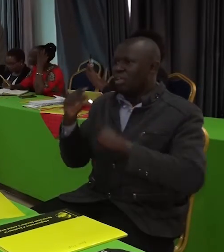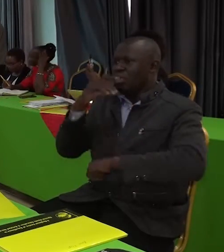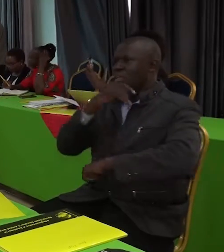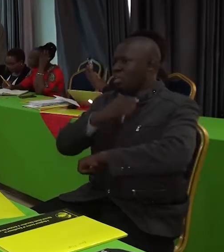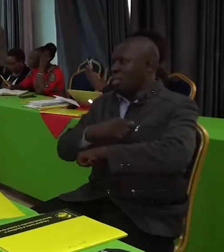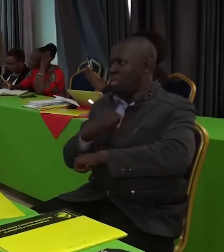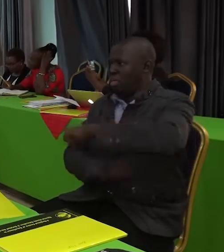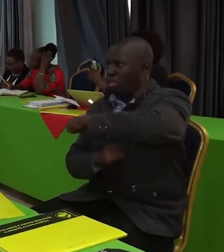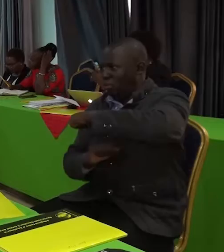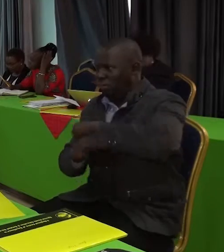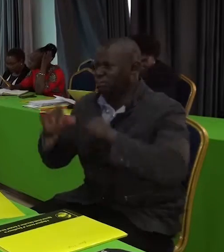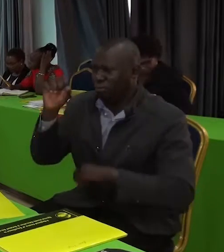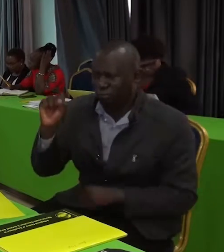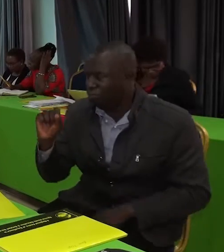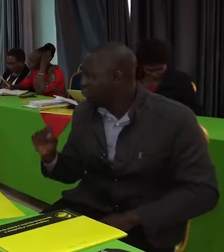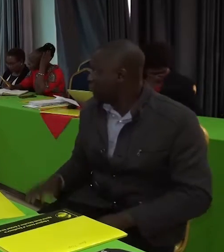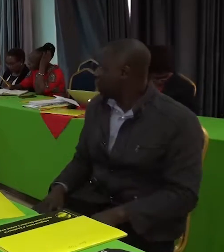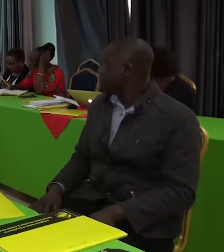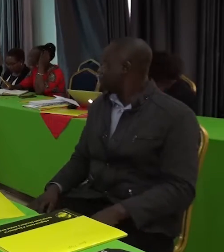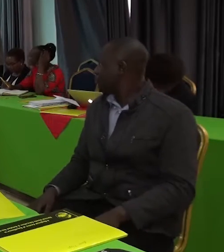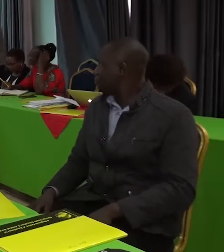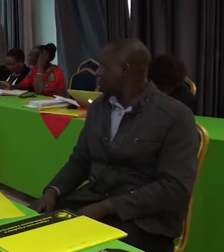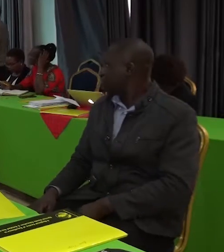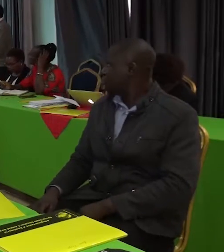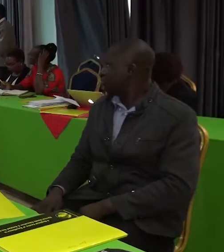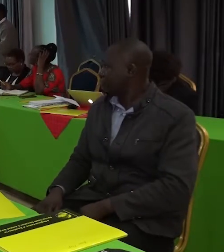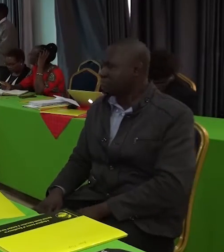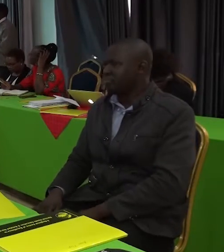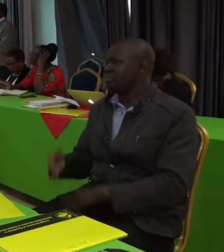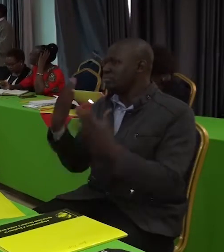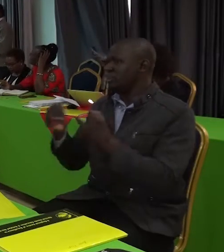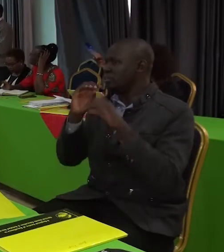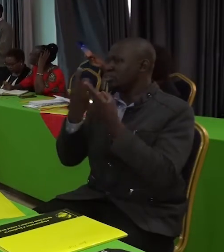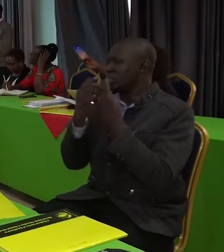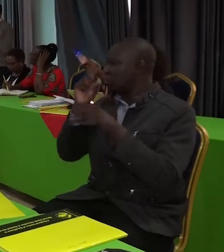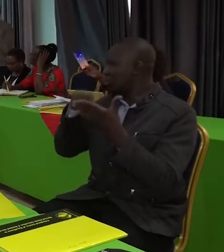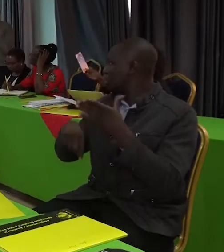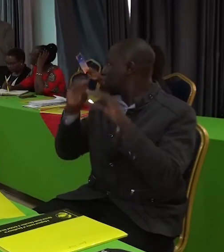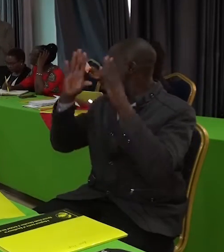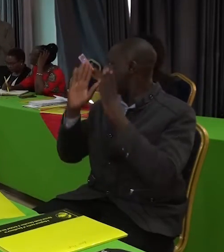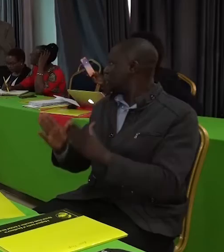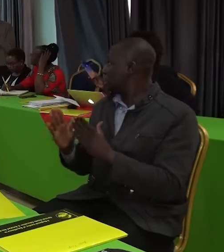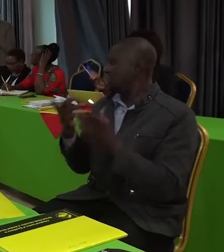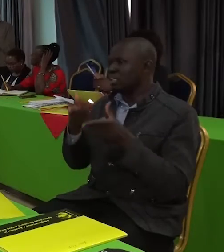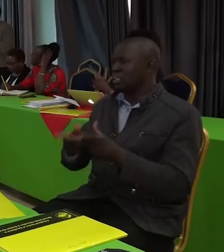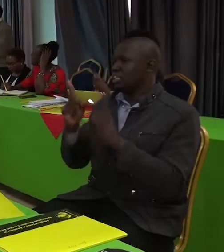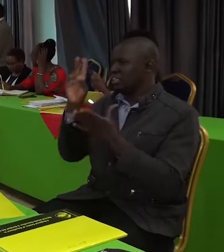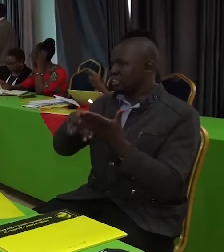Scholarships, move. I don't want to read, I want you to read. It talks about teachers. Because I'm a teacher, let's read